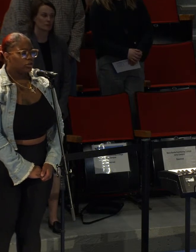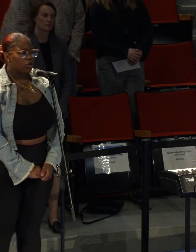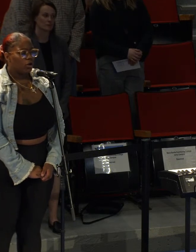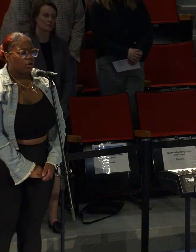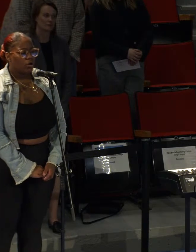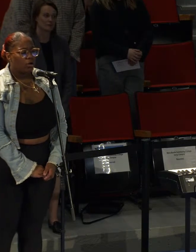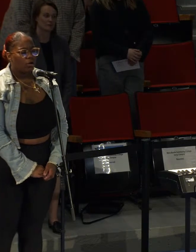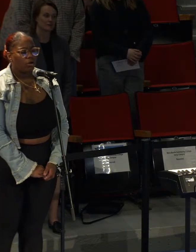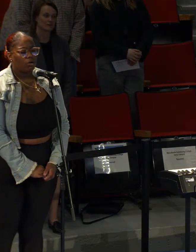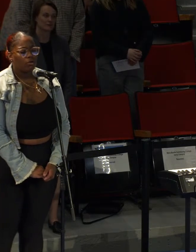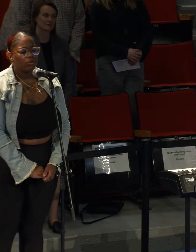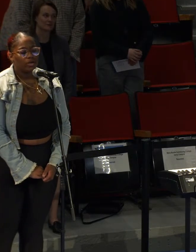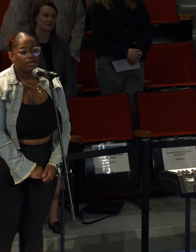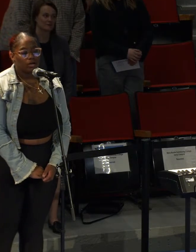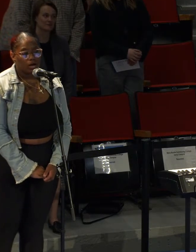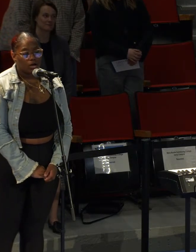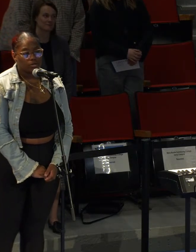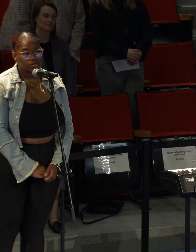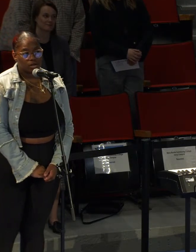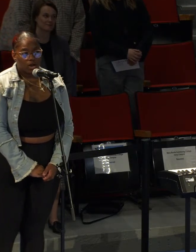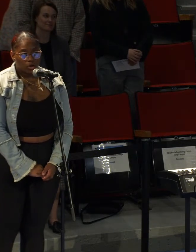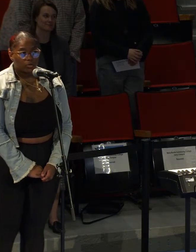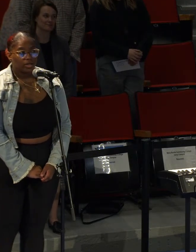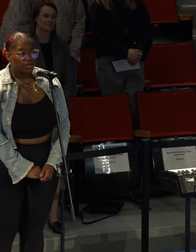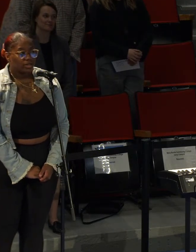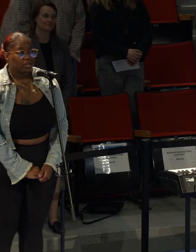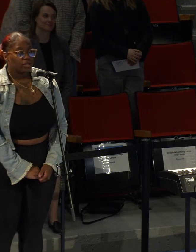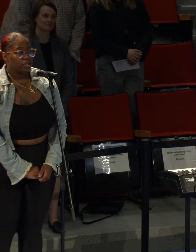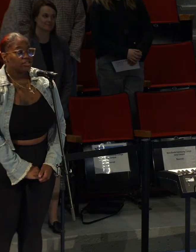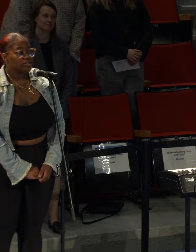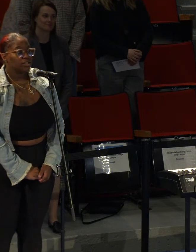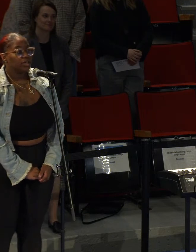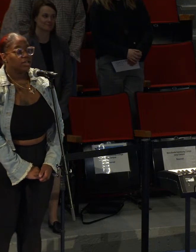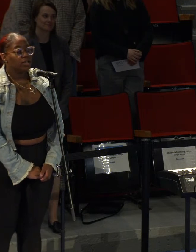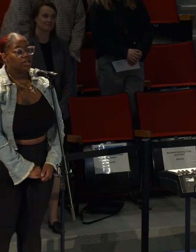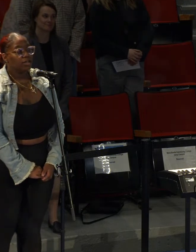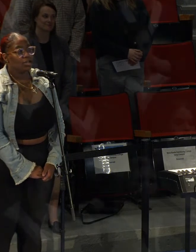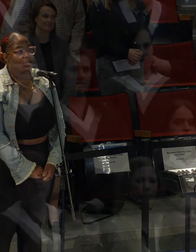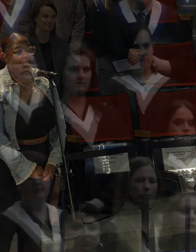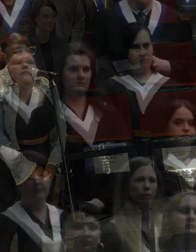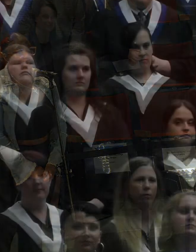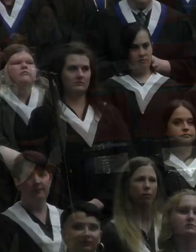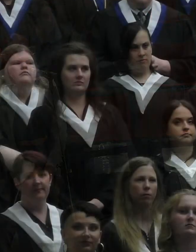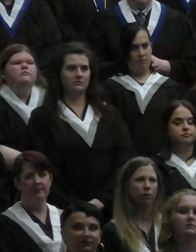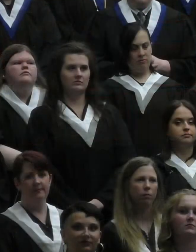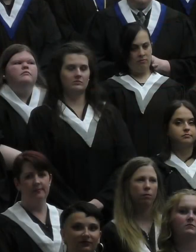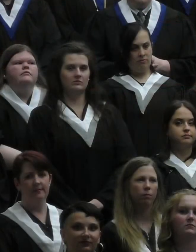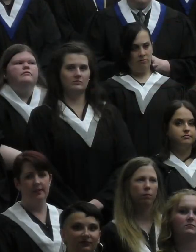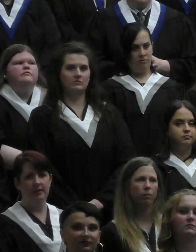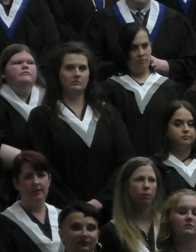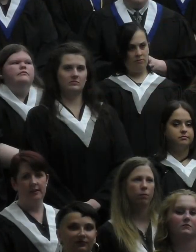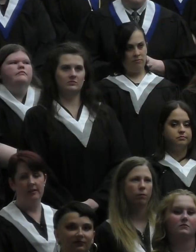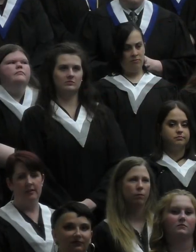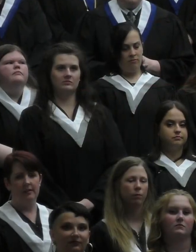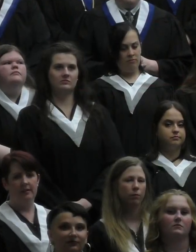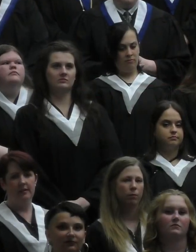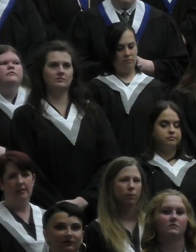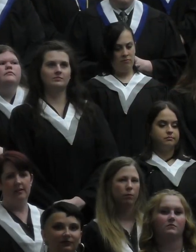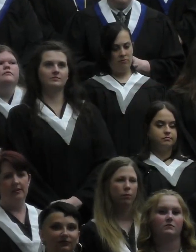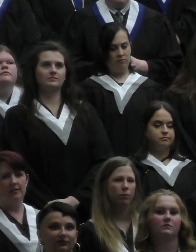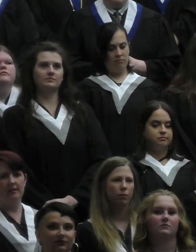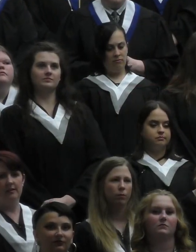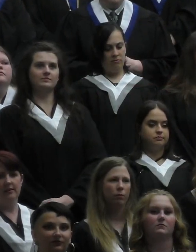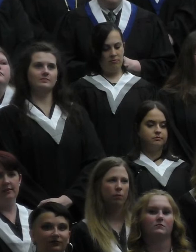with glowing hearts we see thee rise,